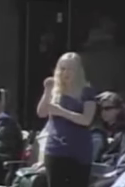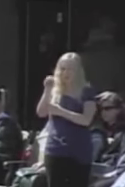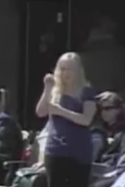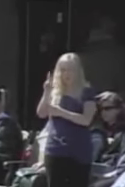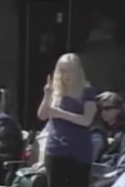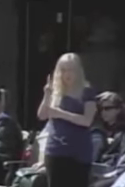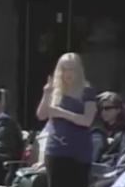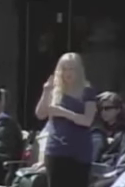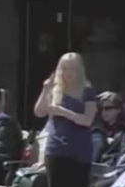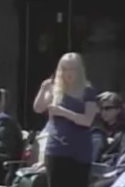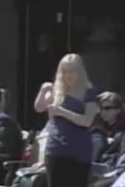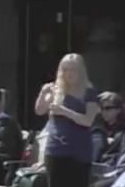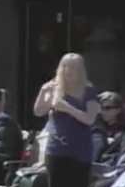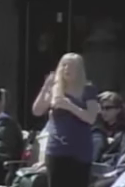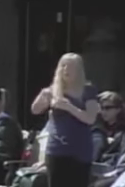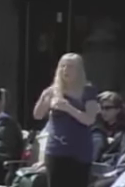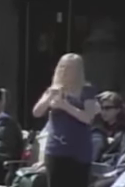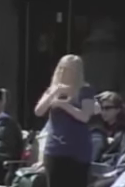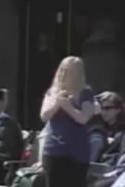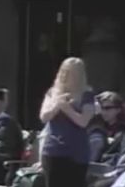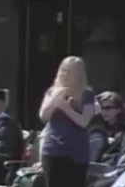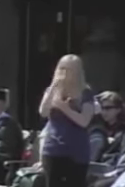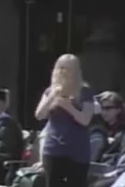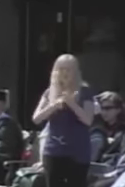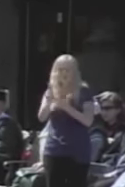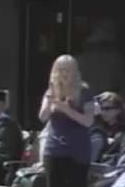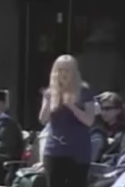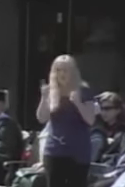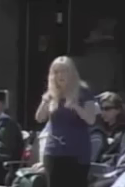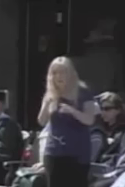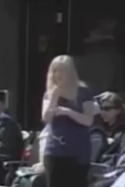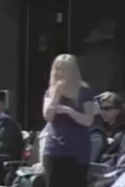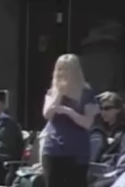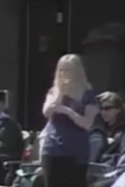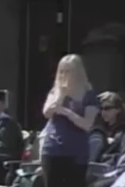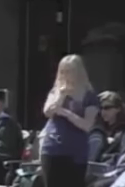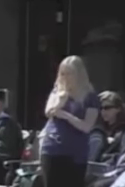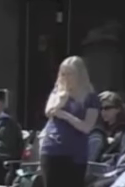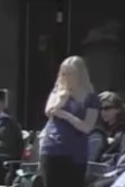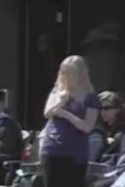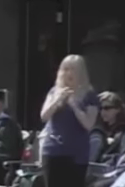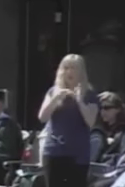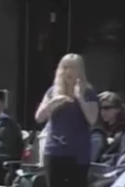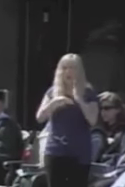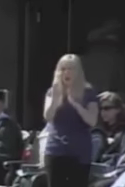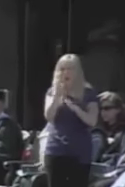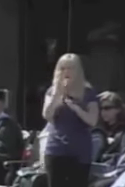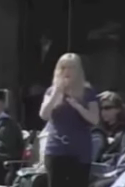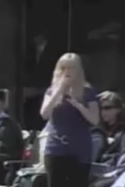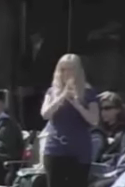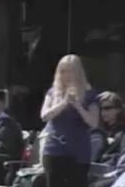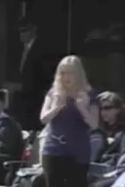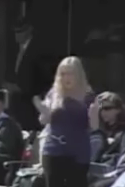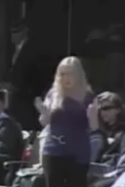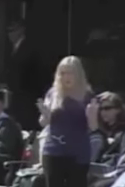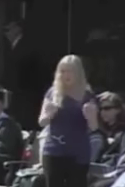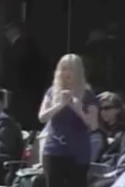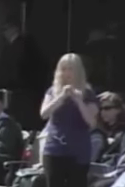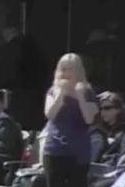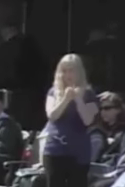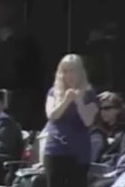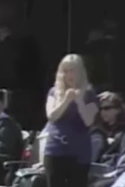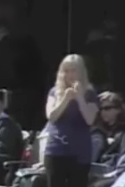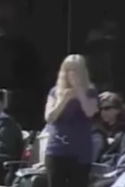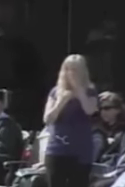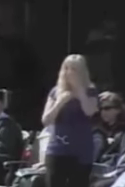Glossop graduated from Trent University in 1971 with an honors degree in sociology. He pursued graduate